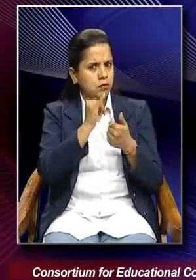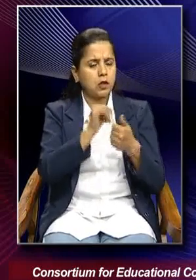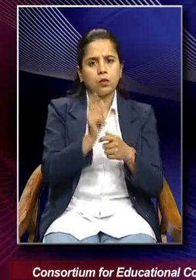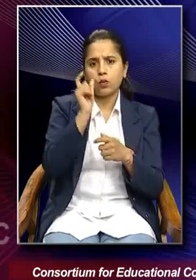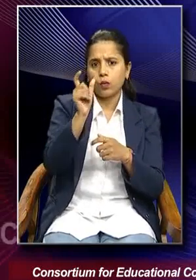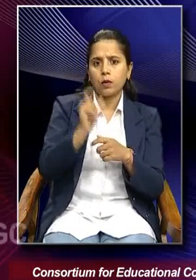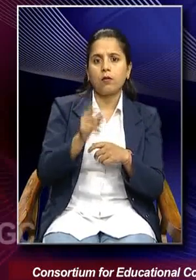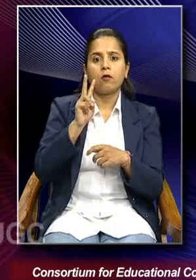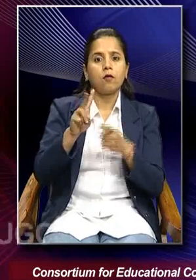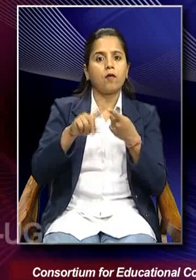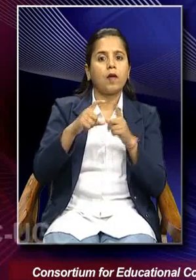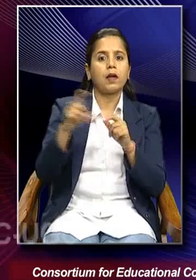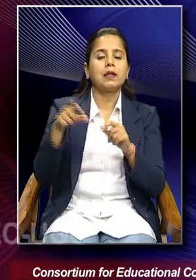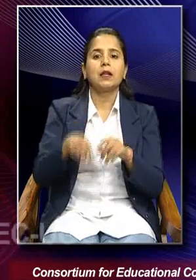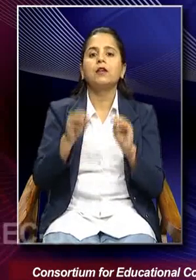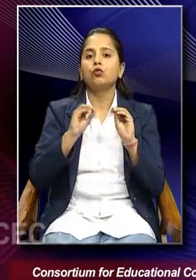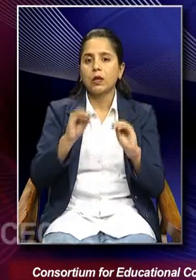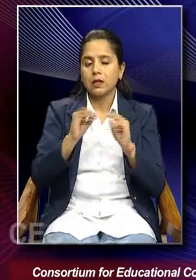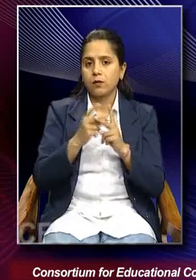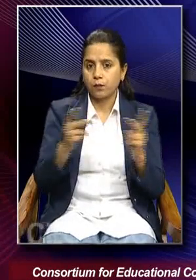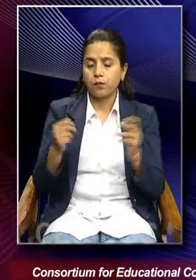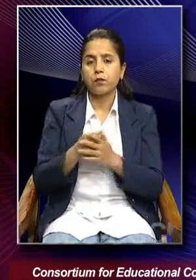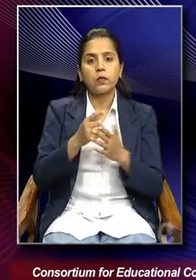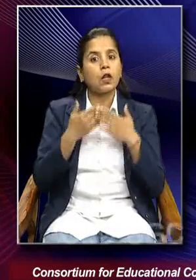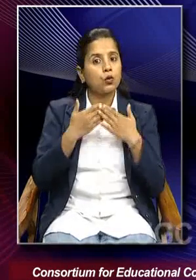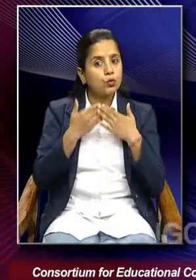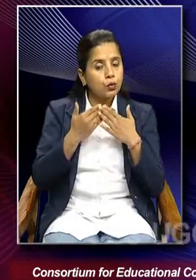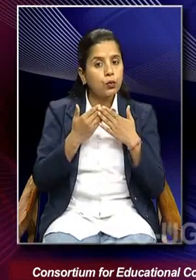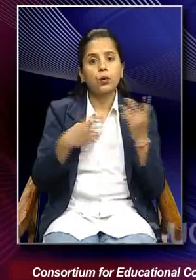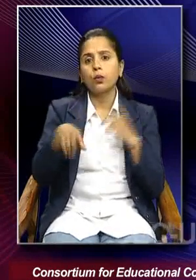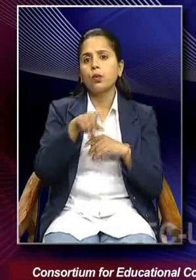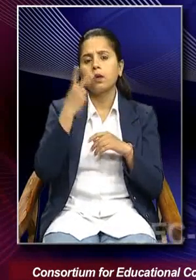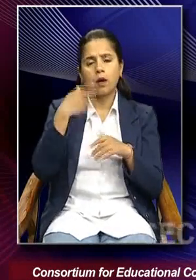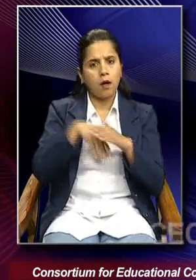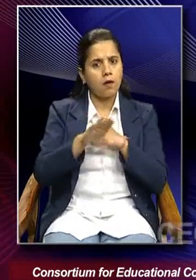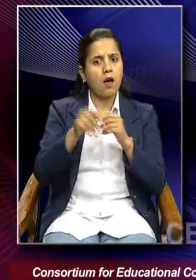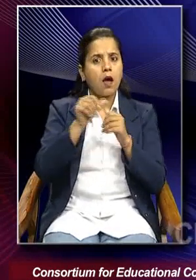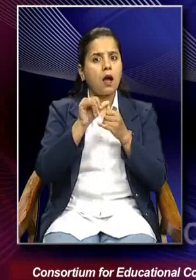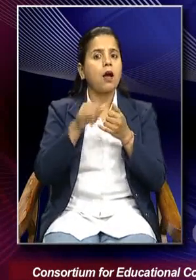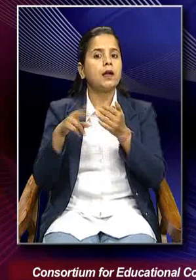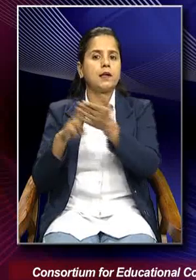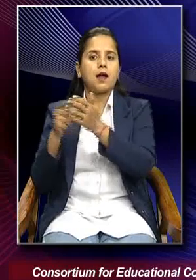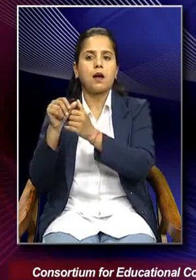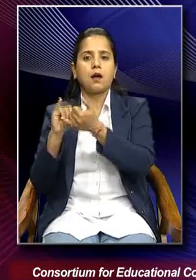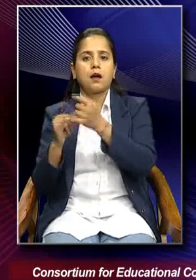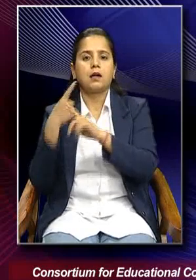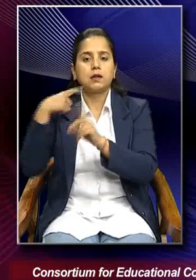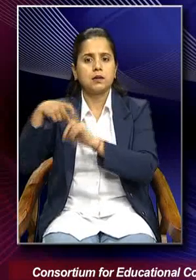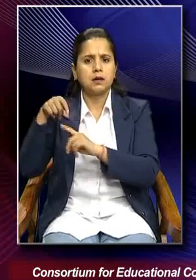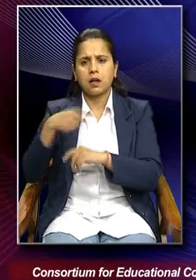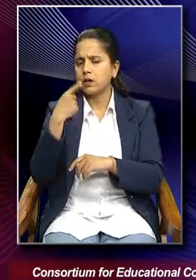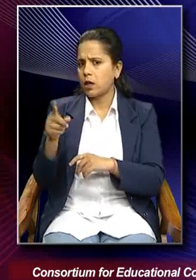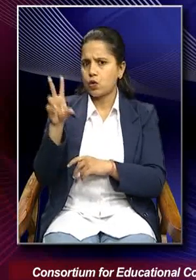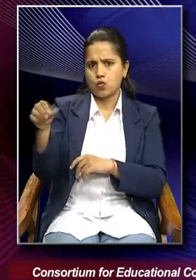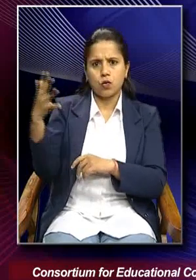Vedic teachings. So, these schools that fall under the Gnostic tradition, they deny the authority